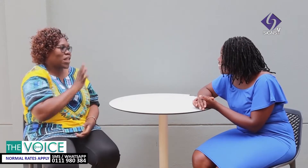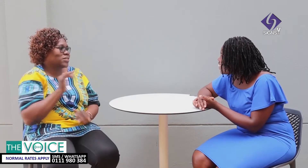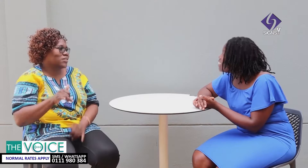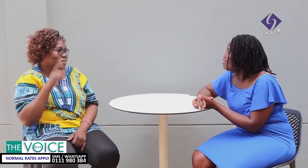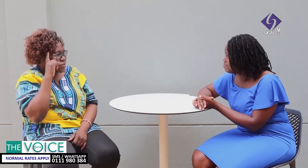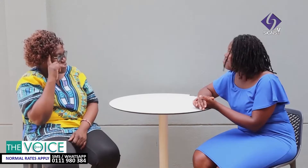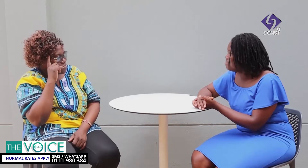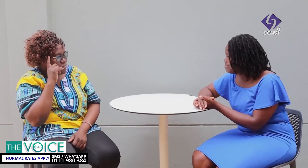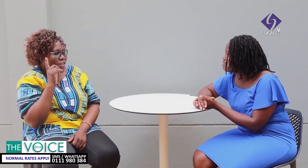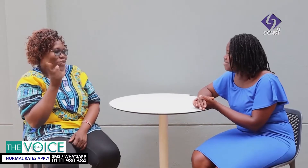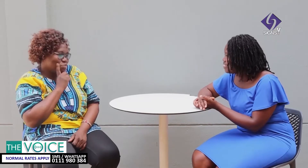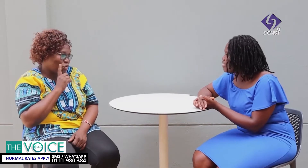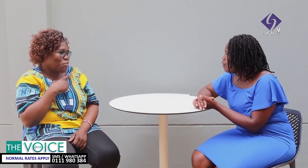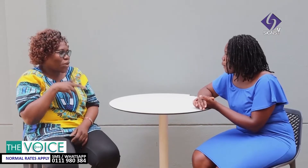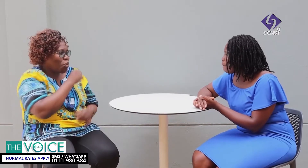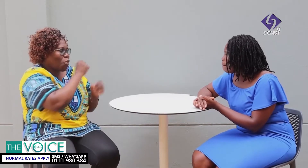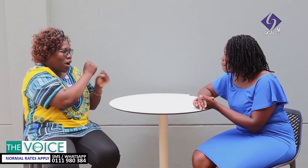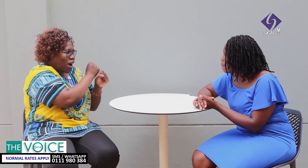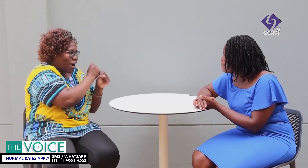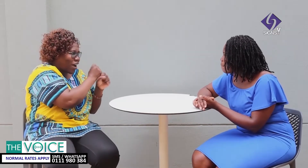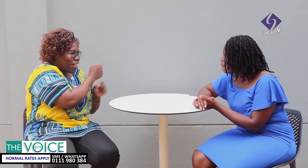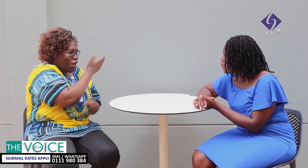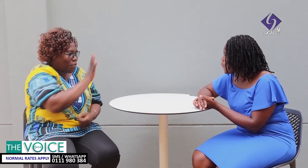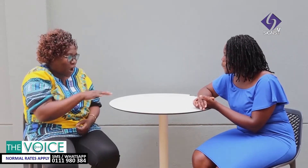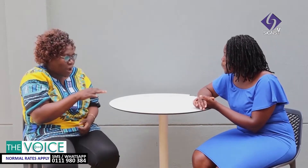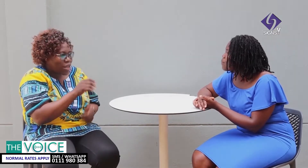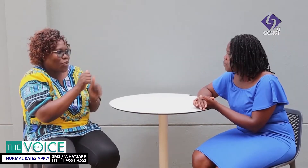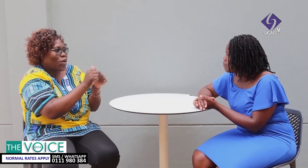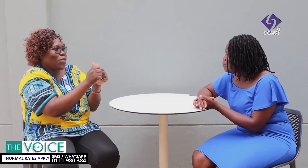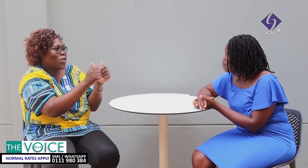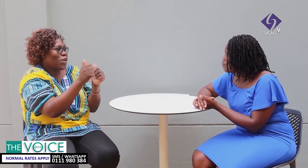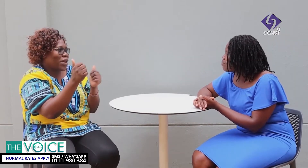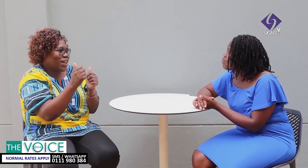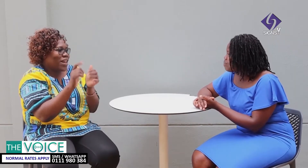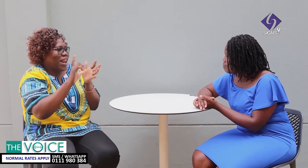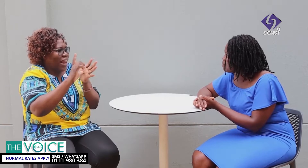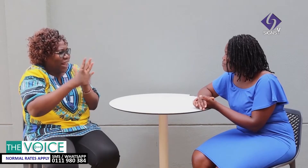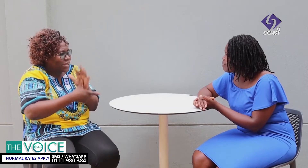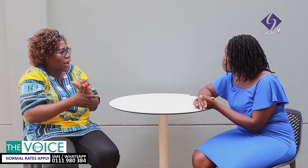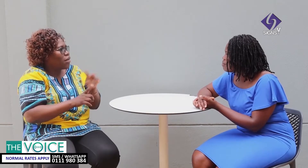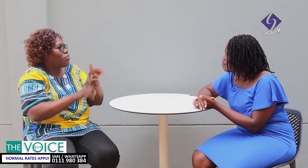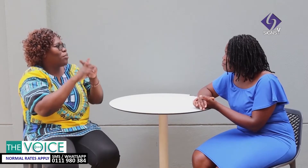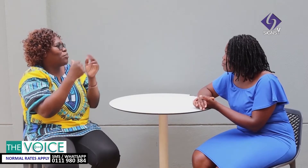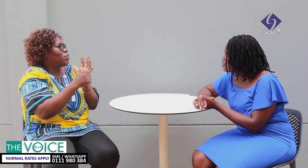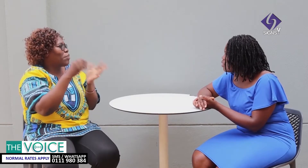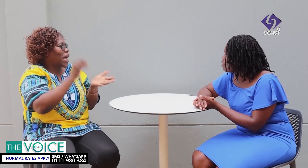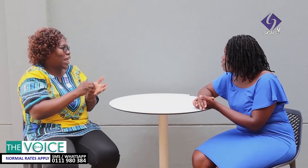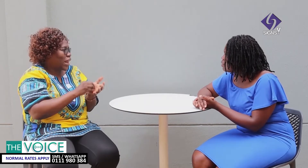problems. And on Sundays, they didn't want me to go to church, because they also hated when I interacted with other deaf friends of